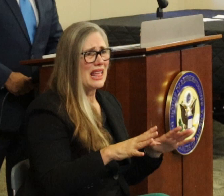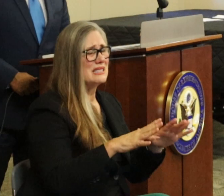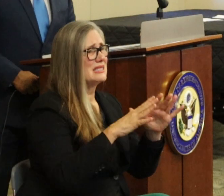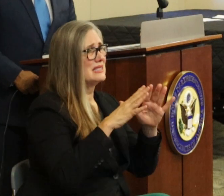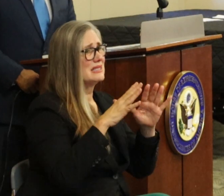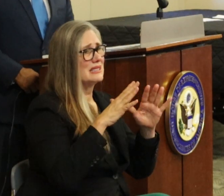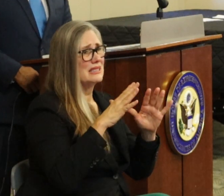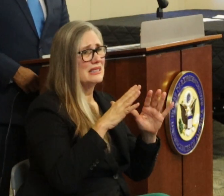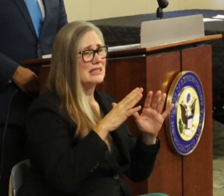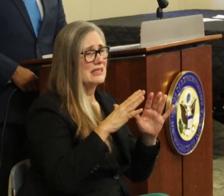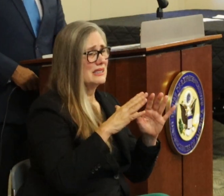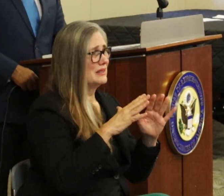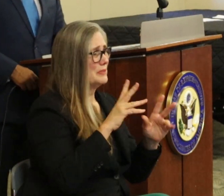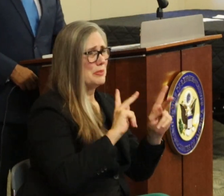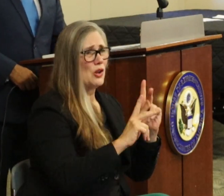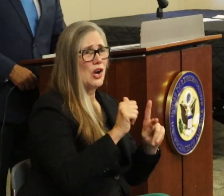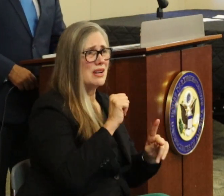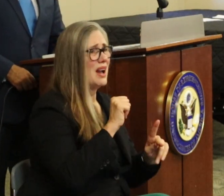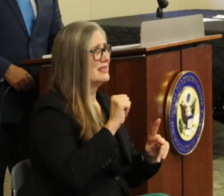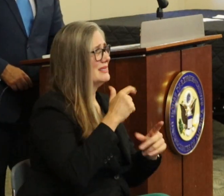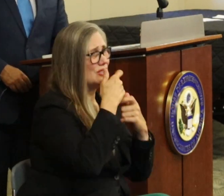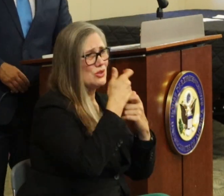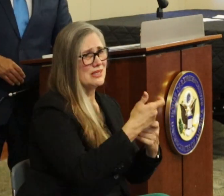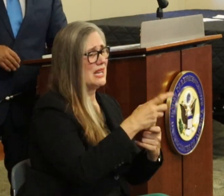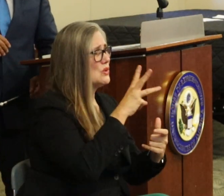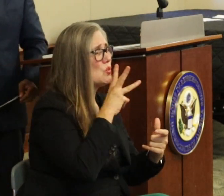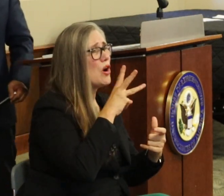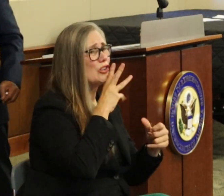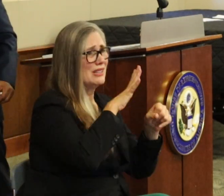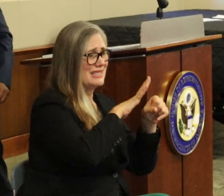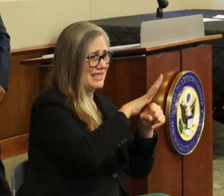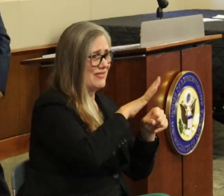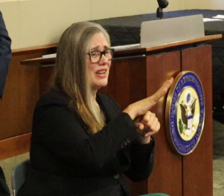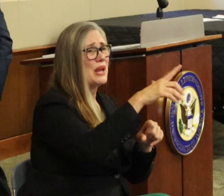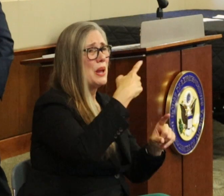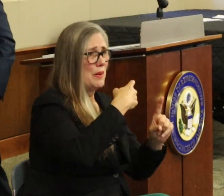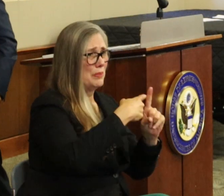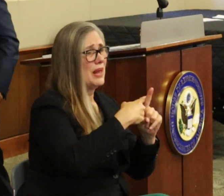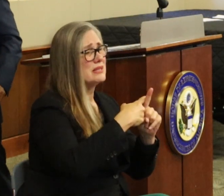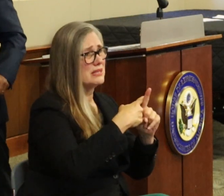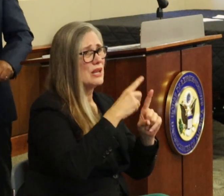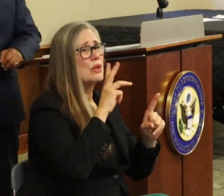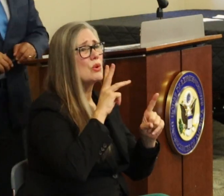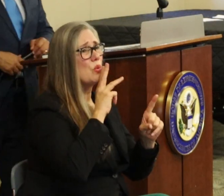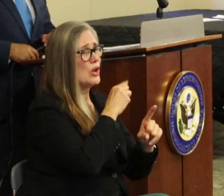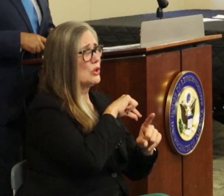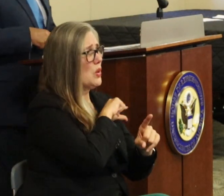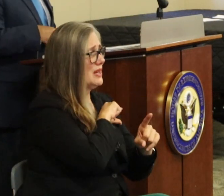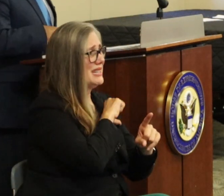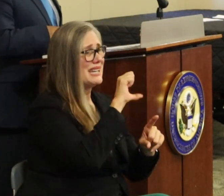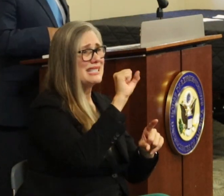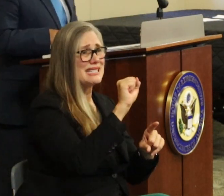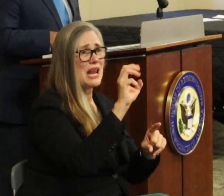water sustainability and water quality in the Santa Maria groundwater basin. We just don't seem to